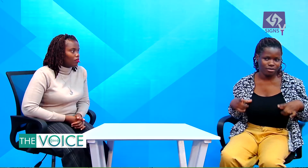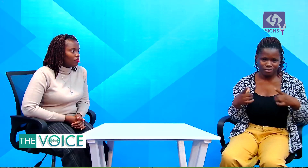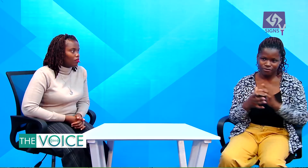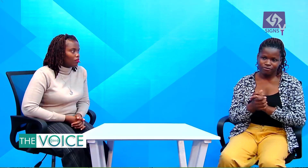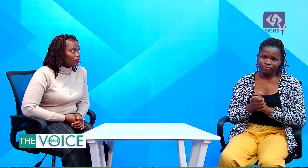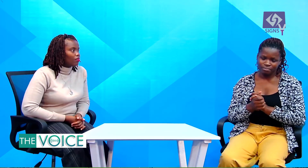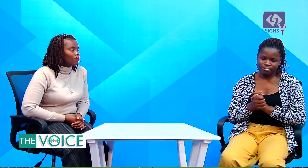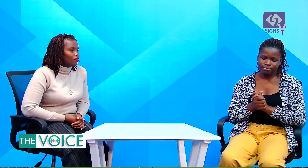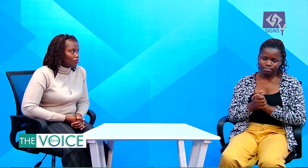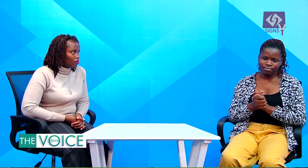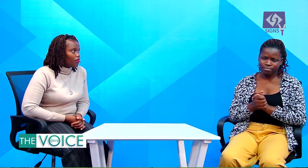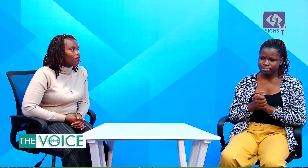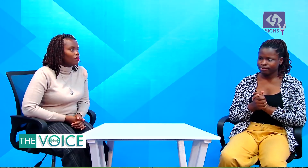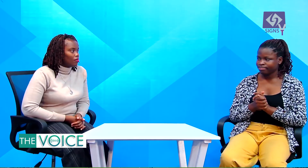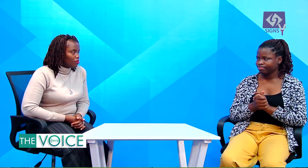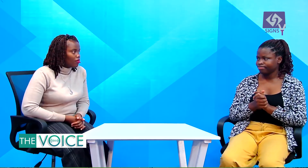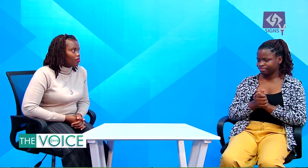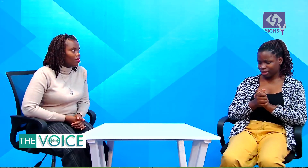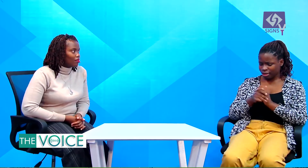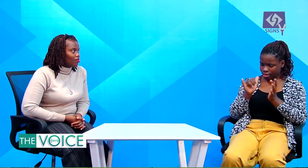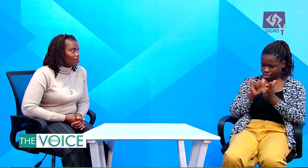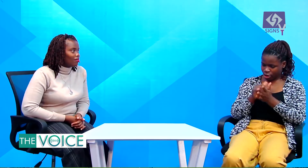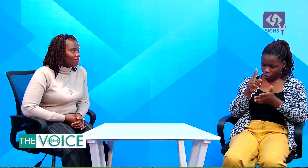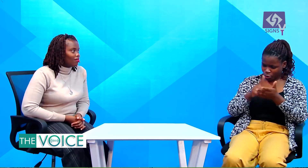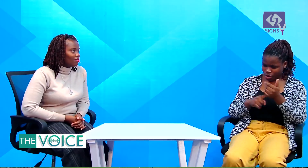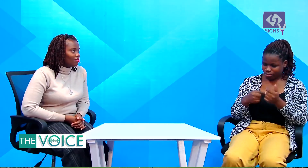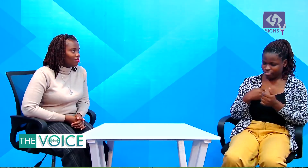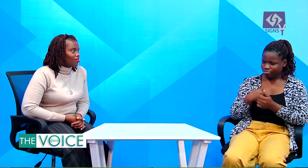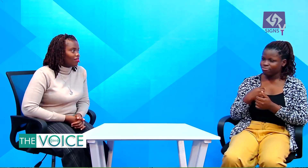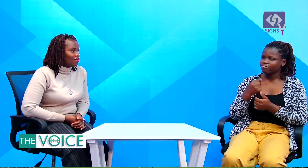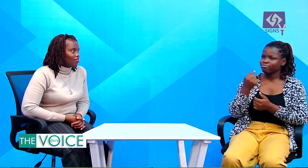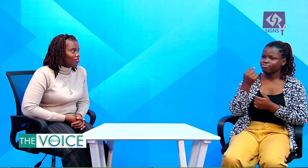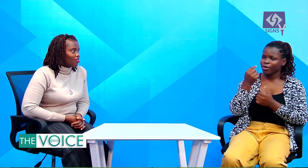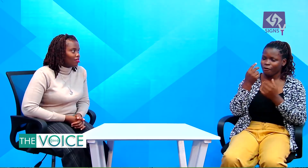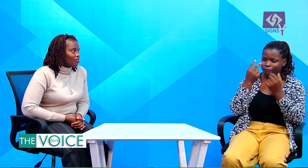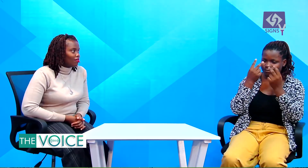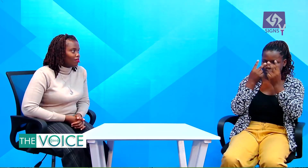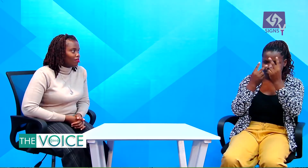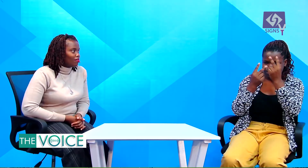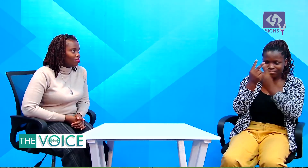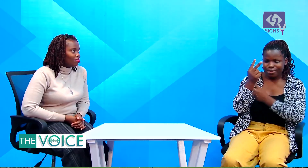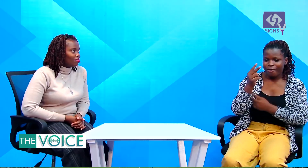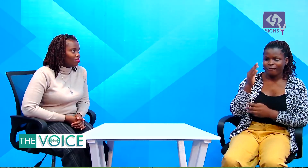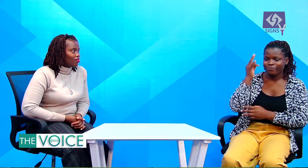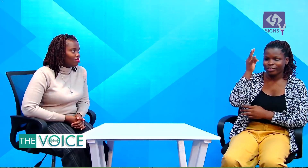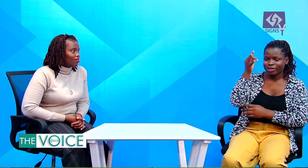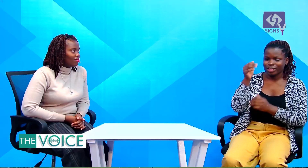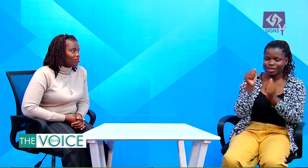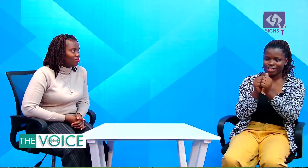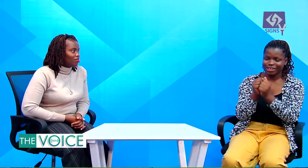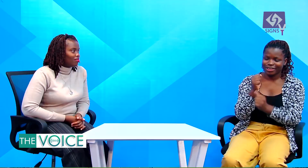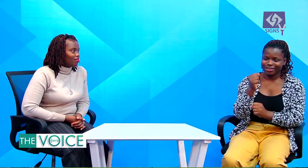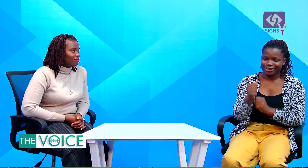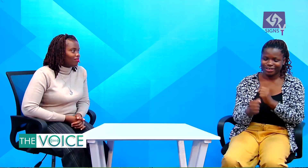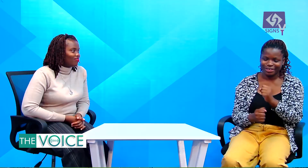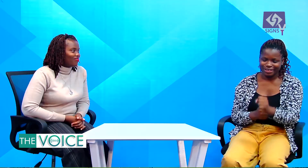silenced. No, that's not what I really plan to do. I really am planning to impact and change lives. So my vision for the